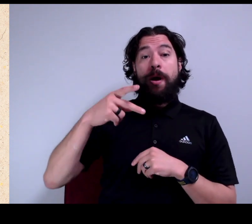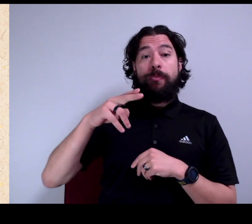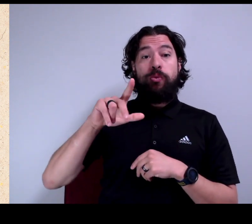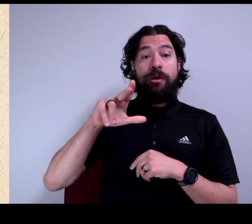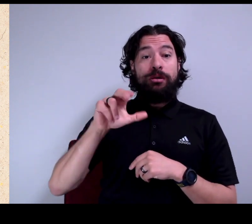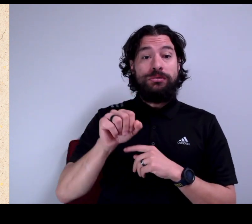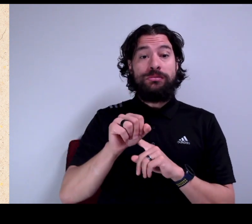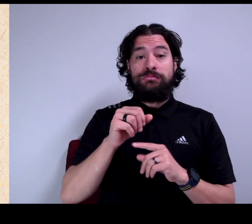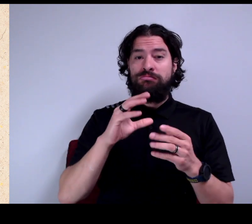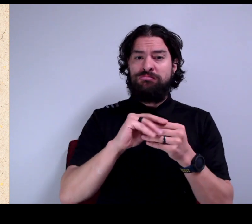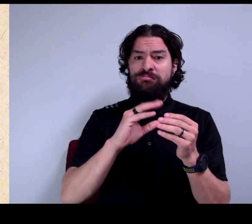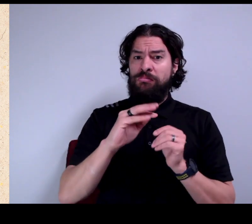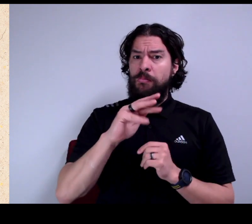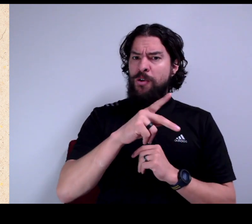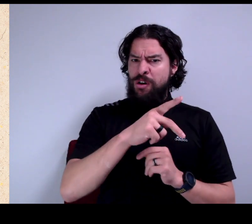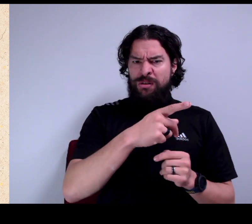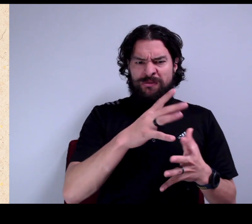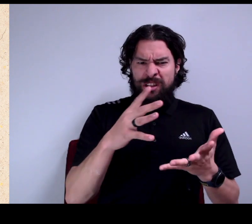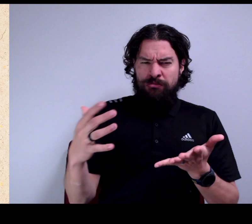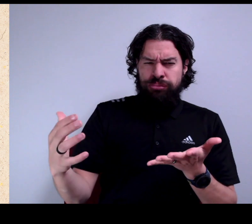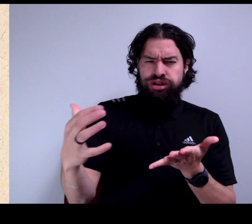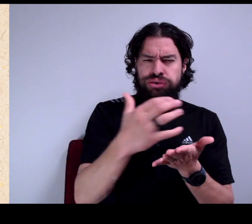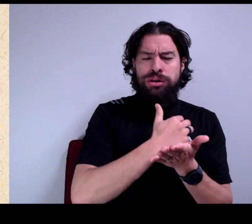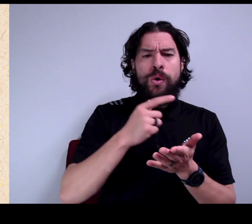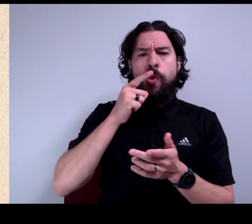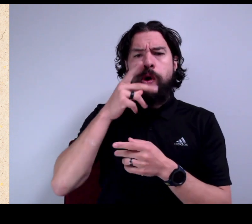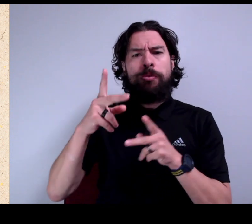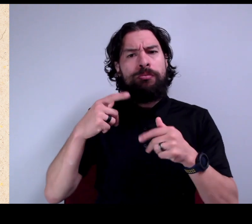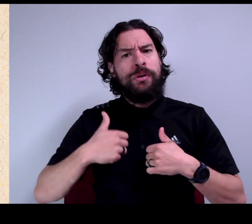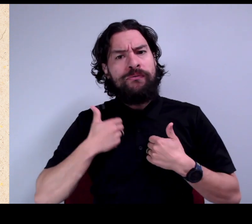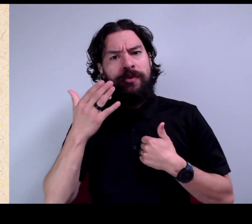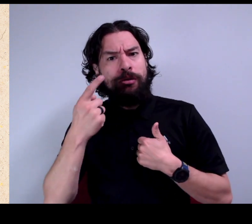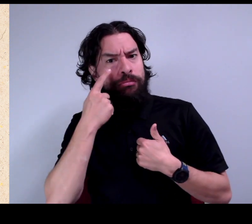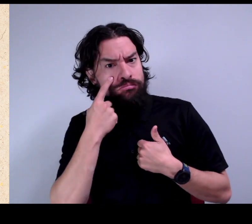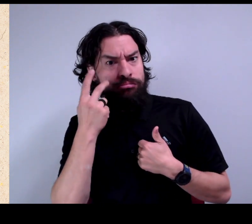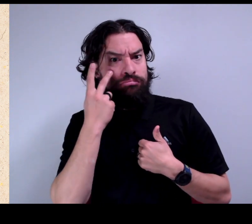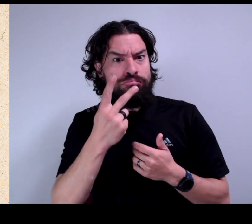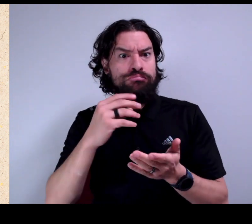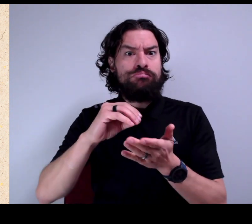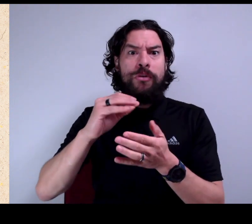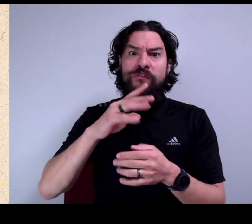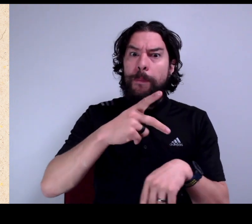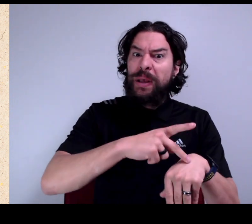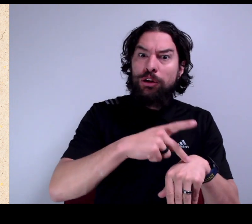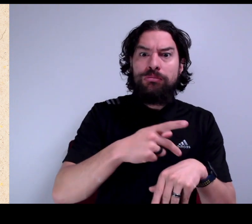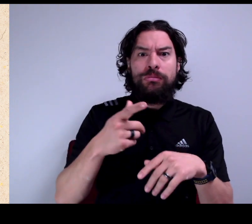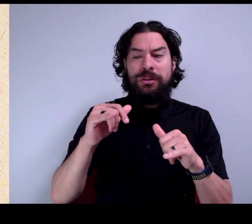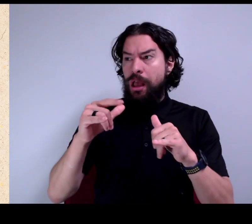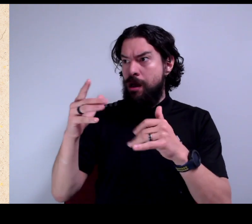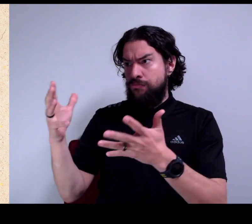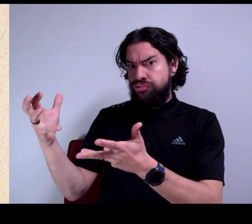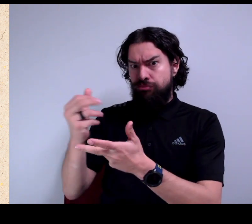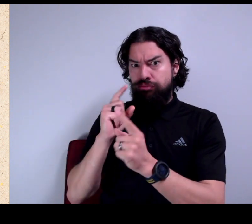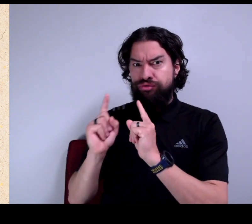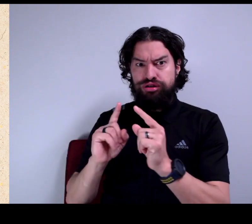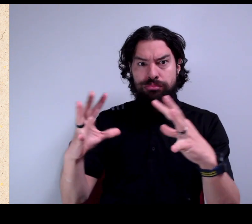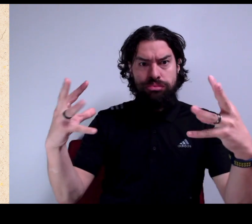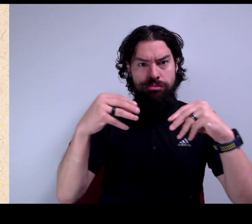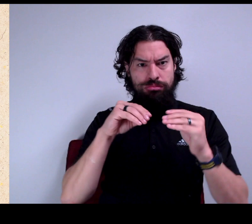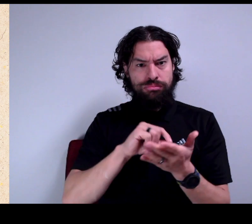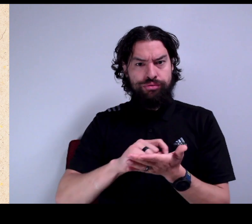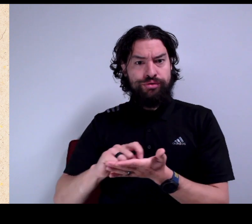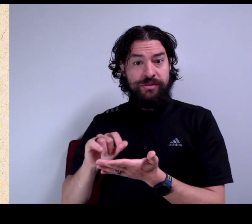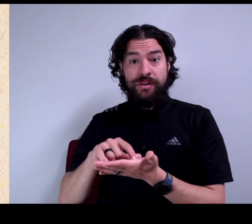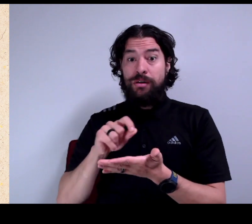historian named Papias, he recalls that Mark had collected all of the eyewitness accounts and memories of Peter and then shaped them into this